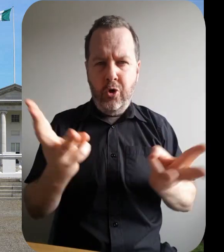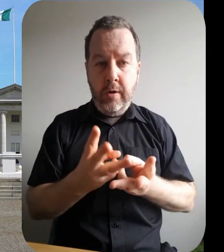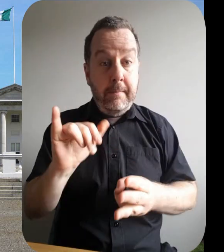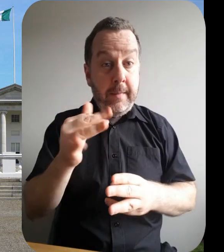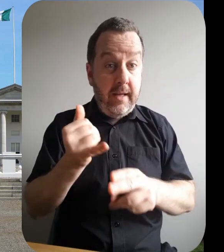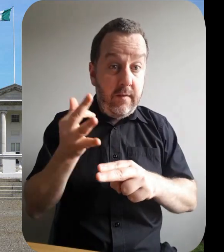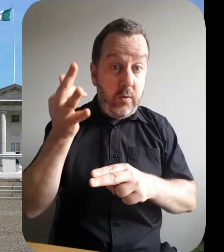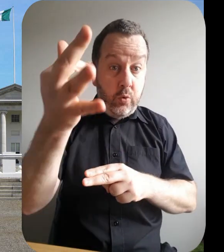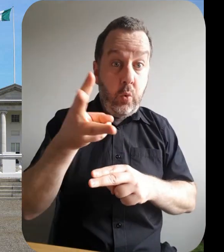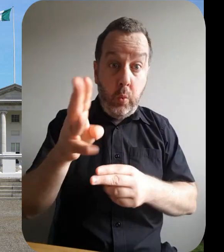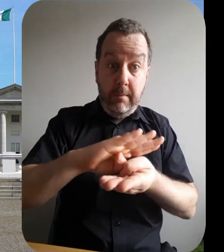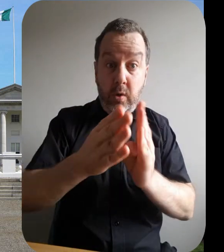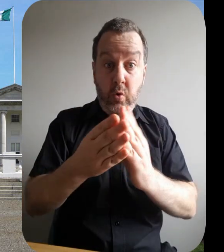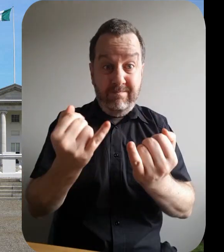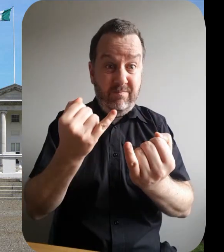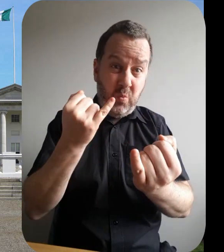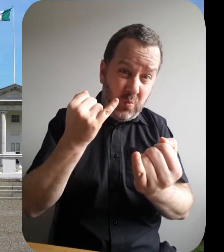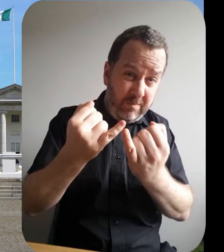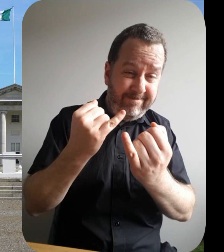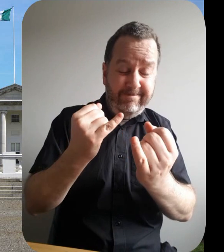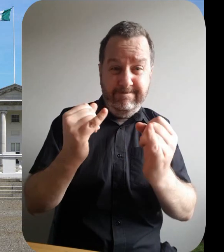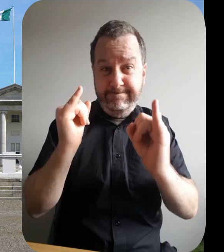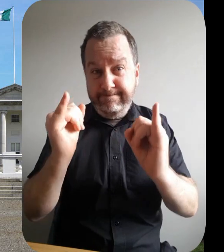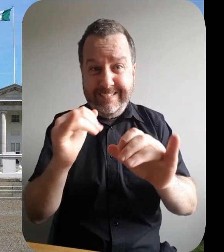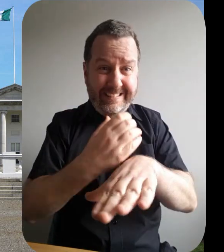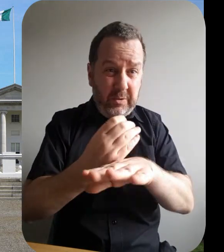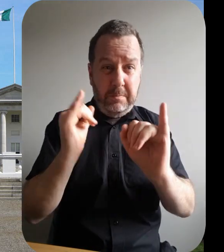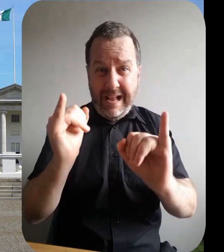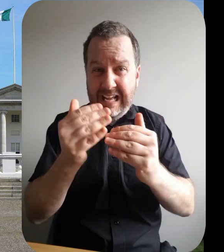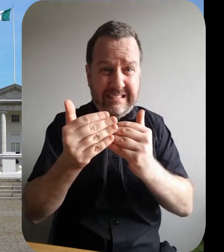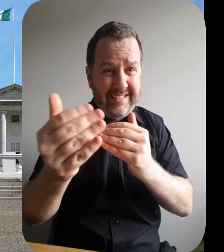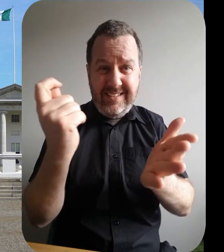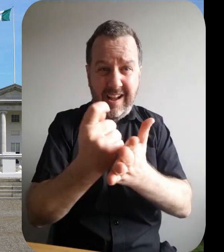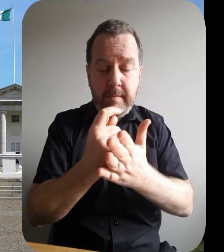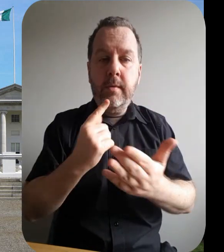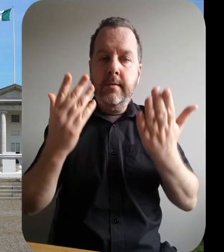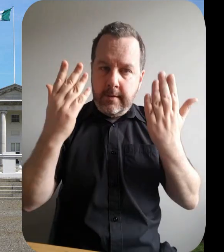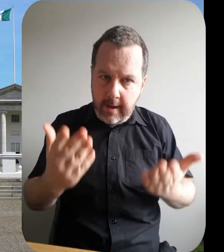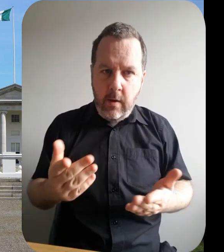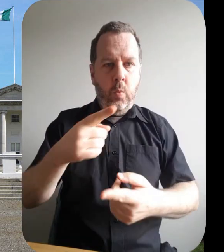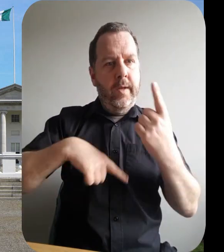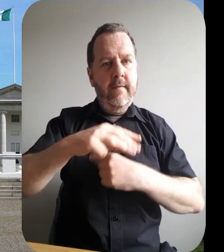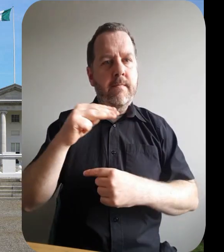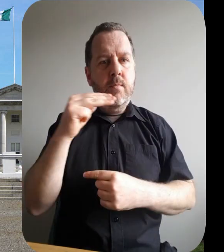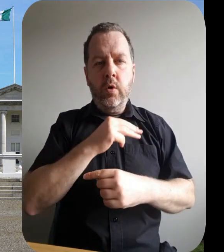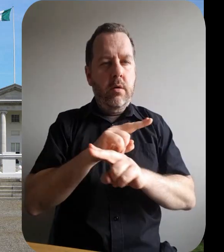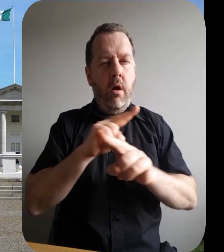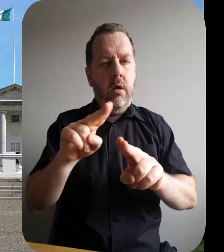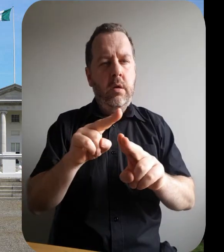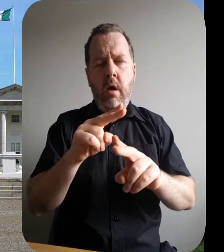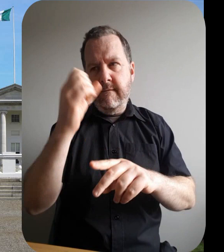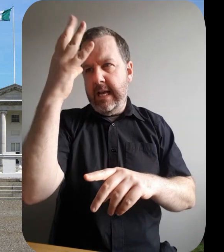have more dark days ahead of us, but in the midst of the worry and fear that now shade our lives, it